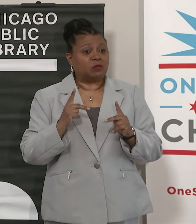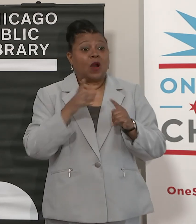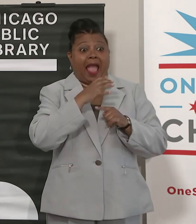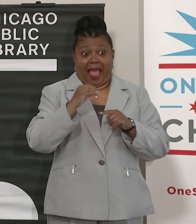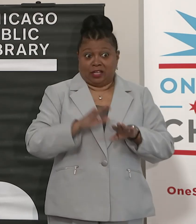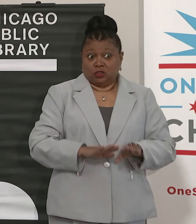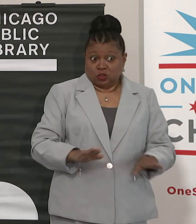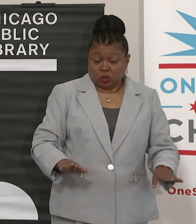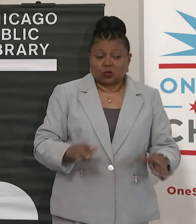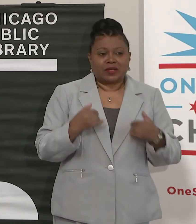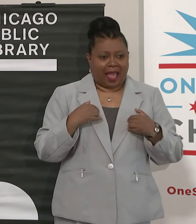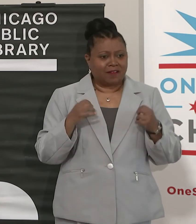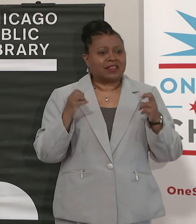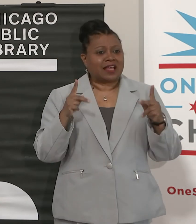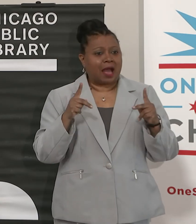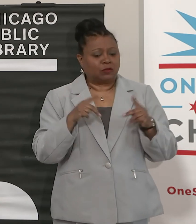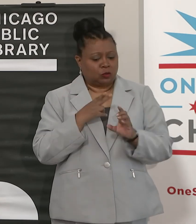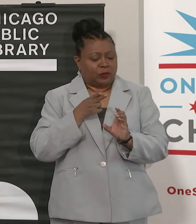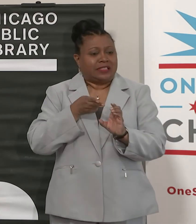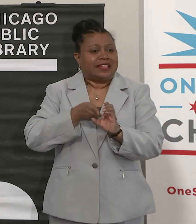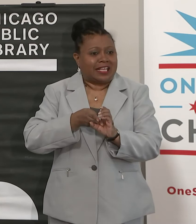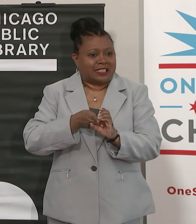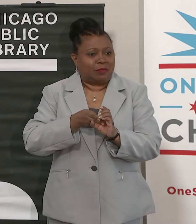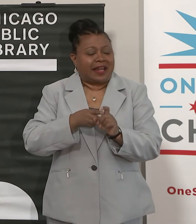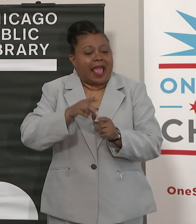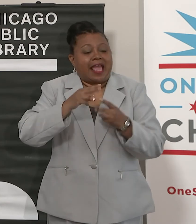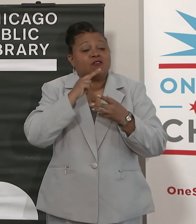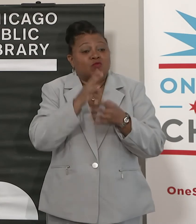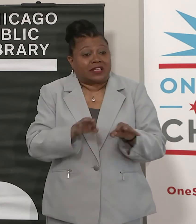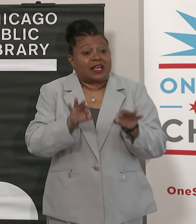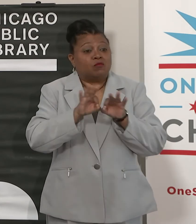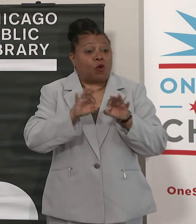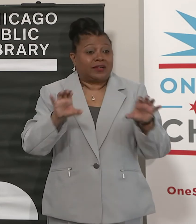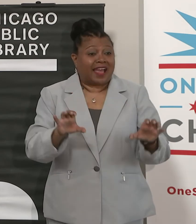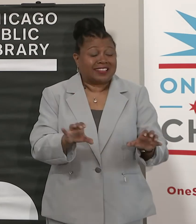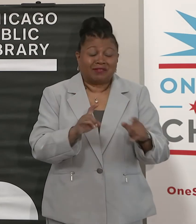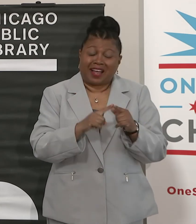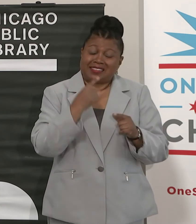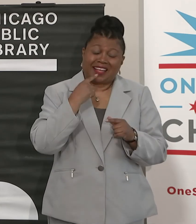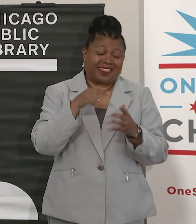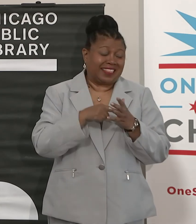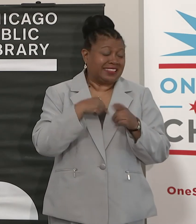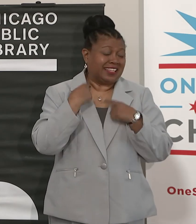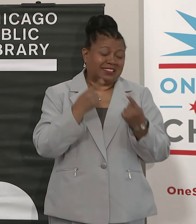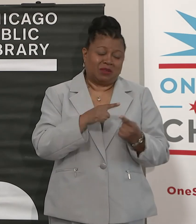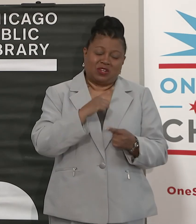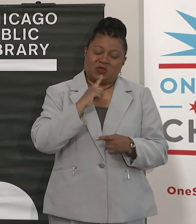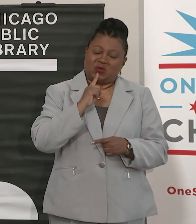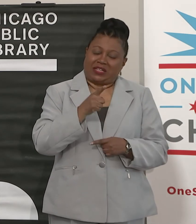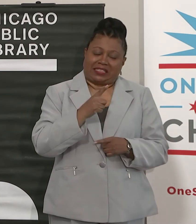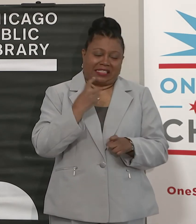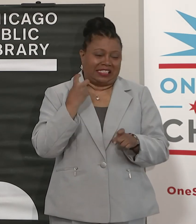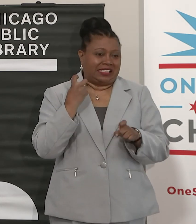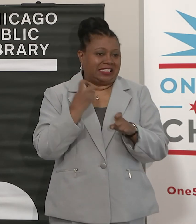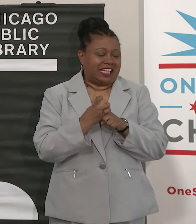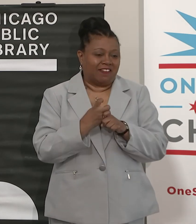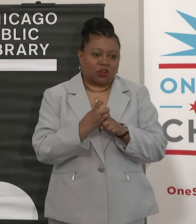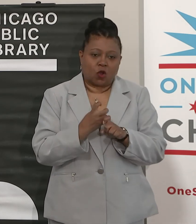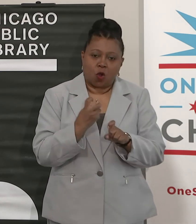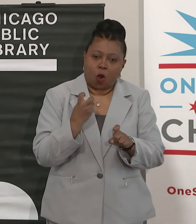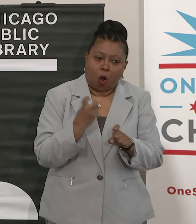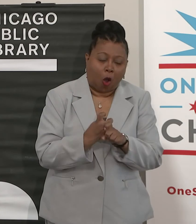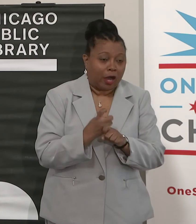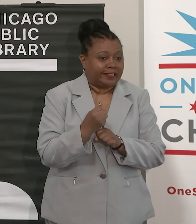and children have the opportunity to participate in meaningful activities. As I said, this has been a very difficult,